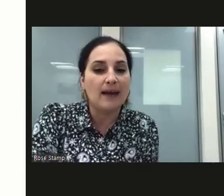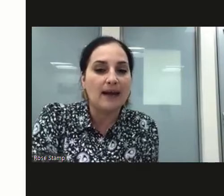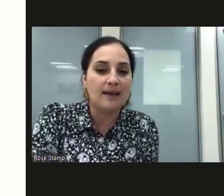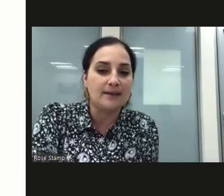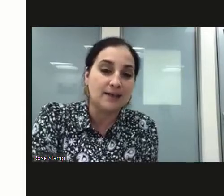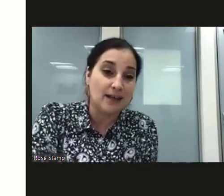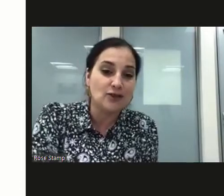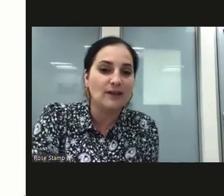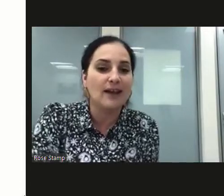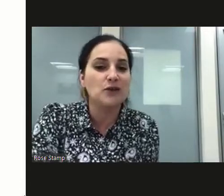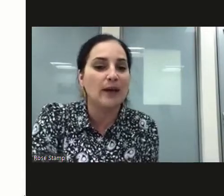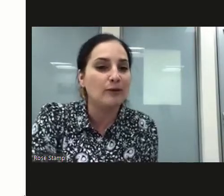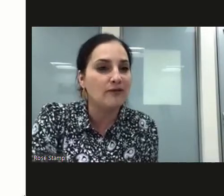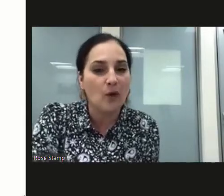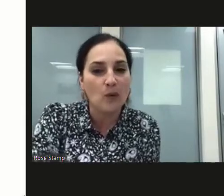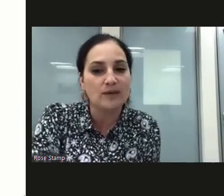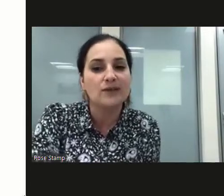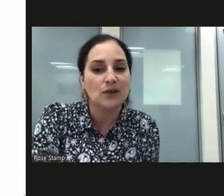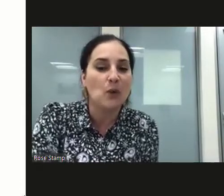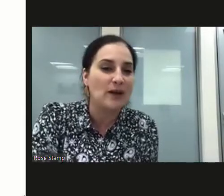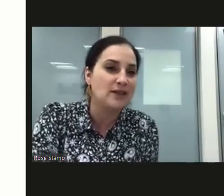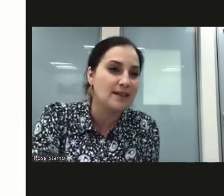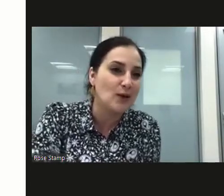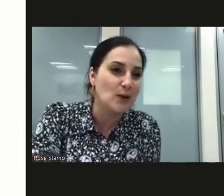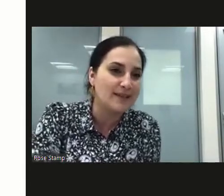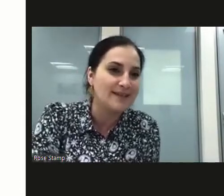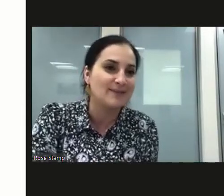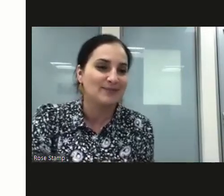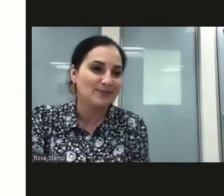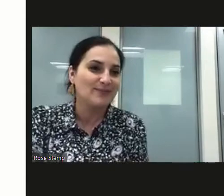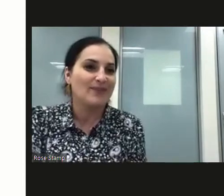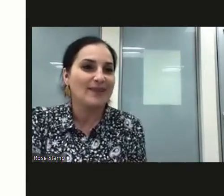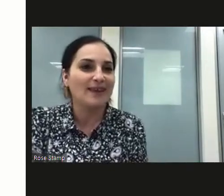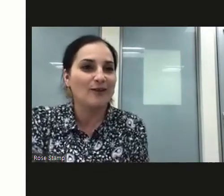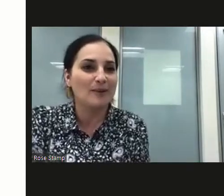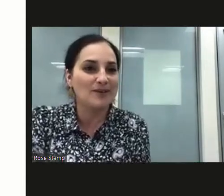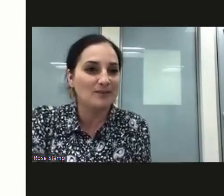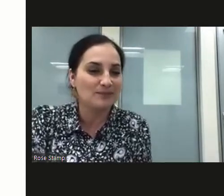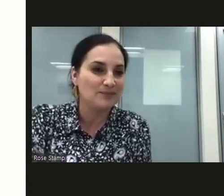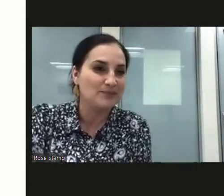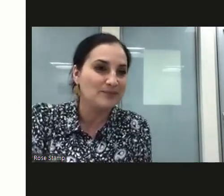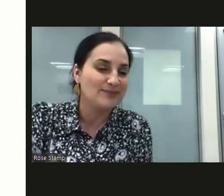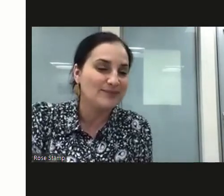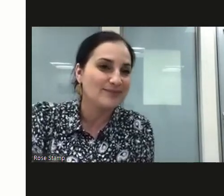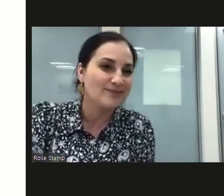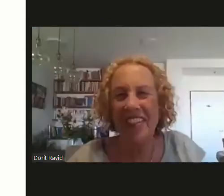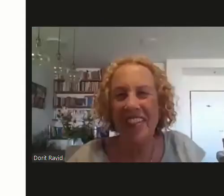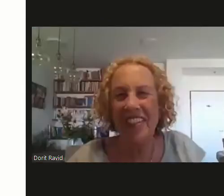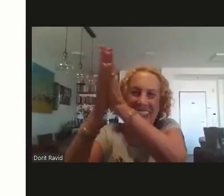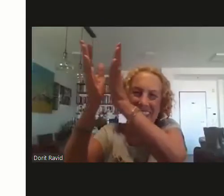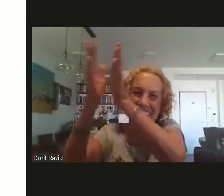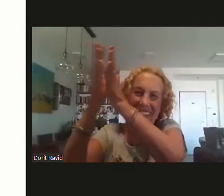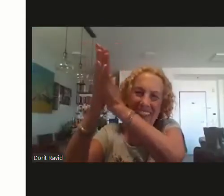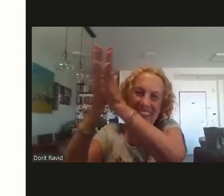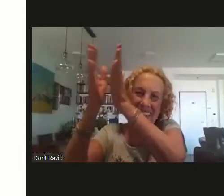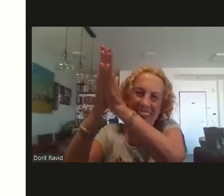and attention. And we are looking forward to your questions and comments. Thank you very much. Thank you so